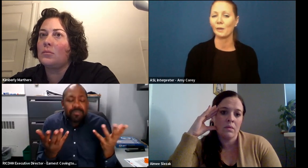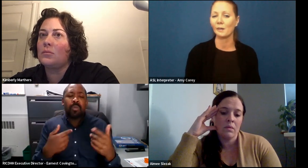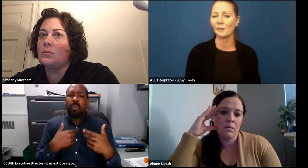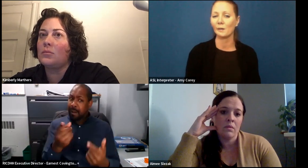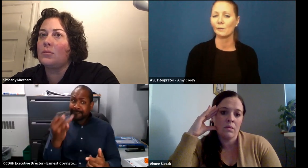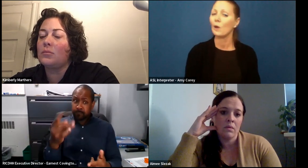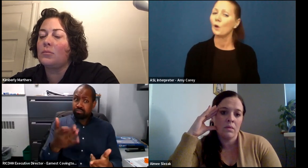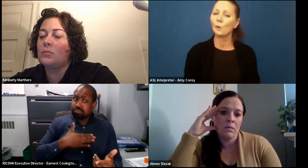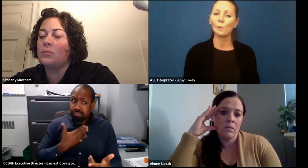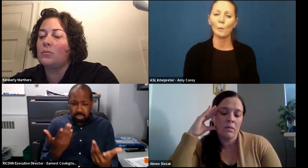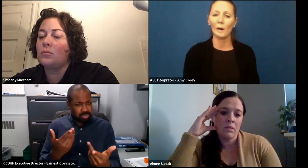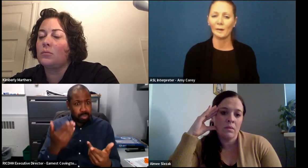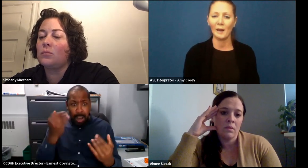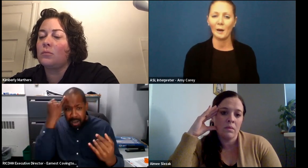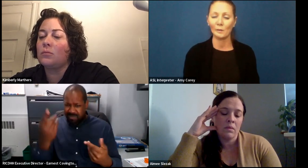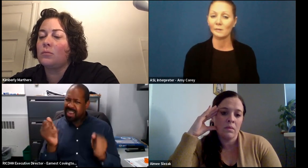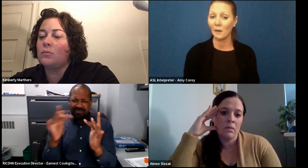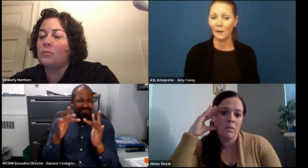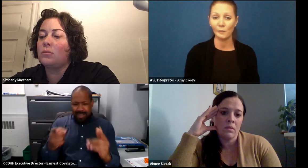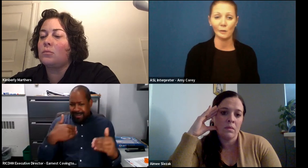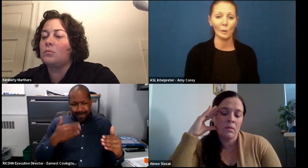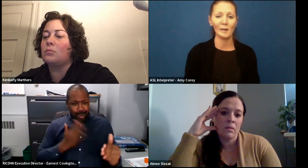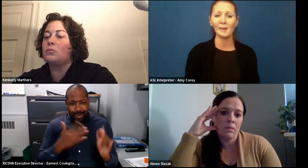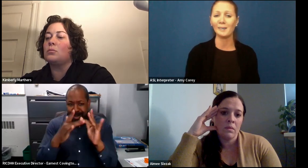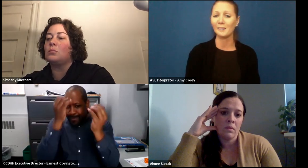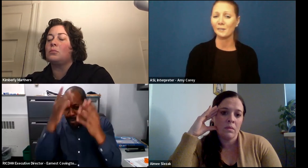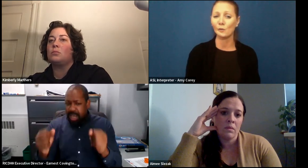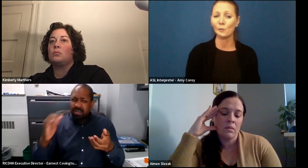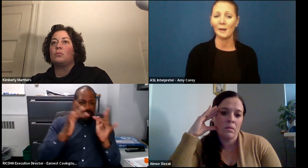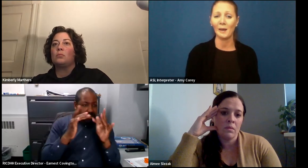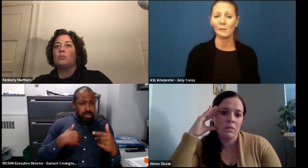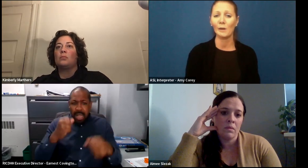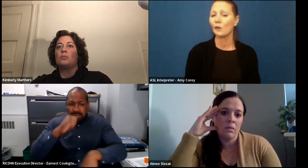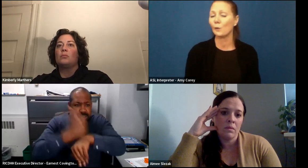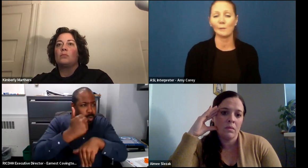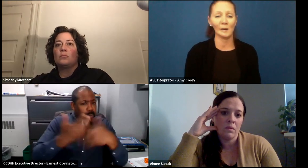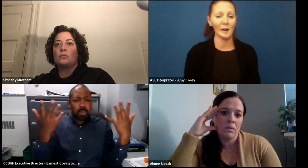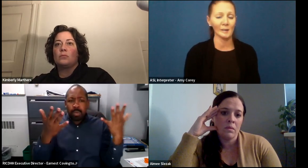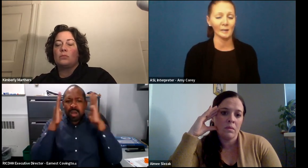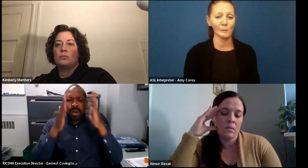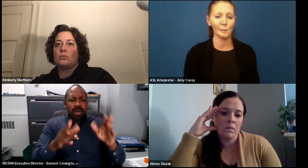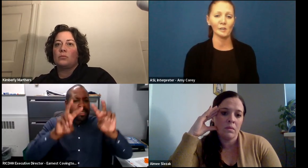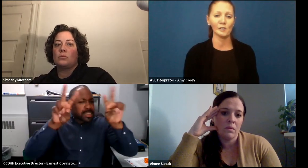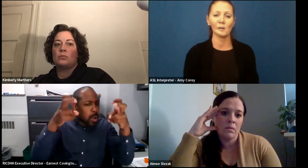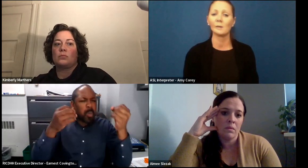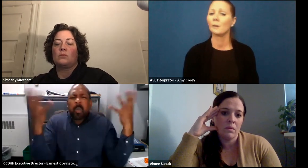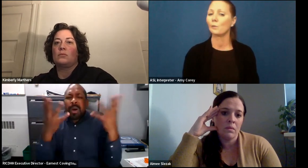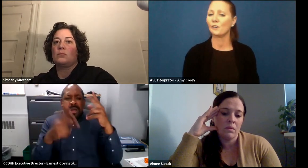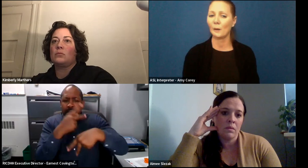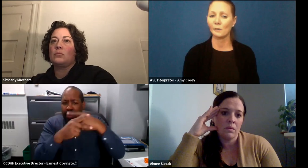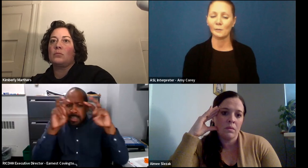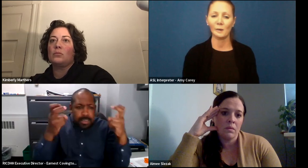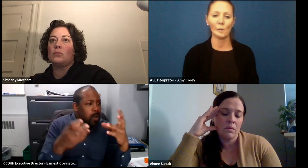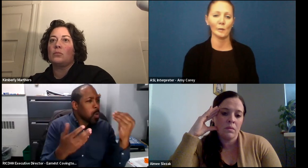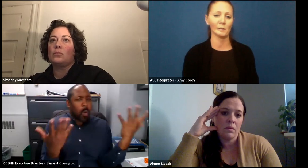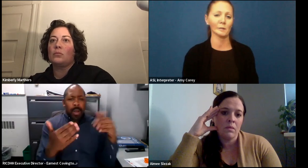but the idea of who, what, and how is tough. So any ideas you may have, you have my contact information, reach